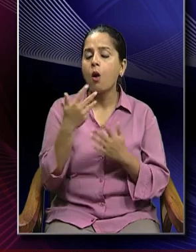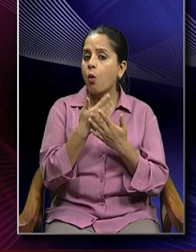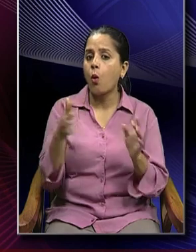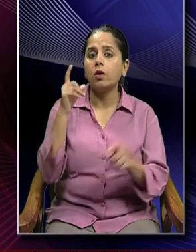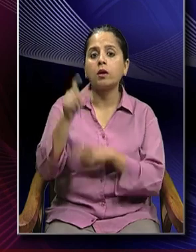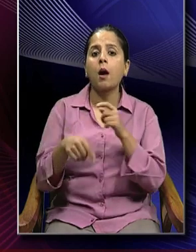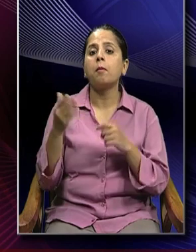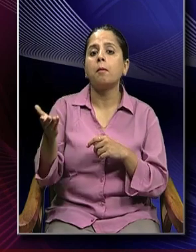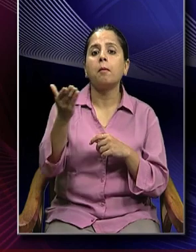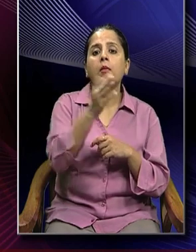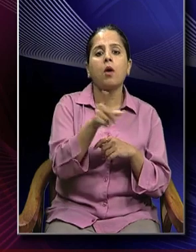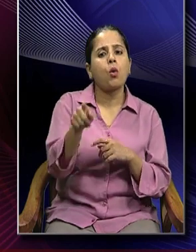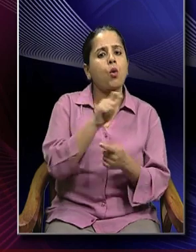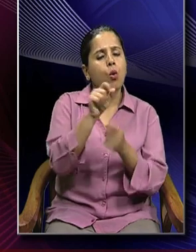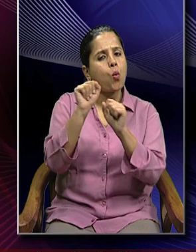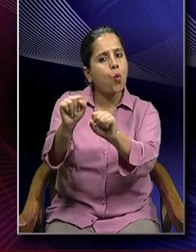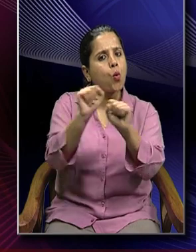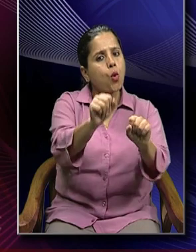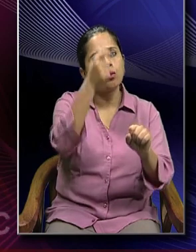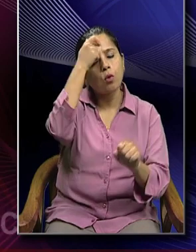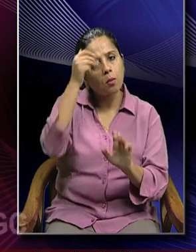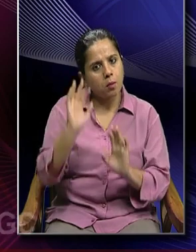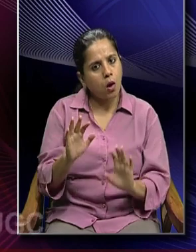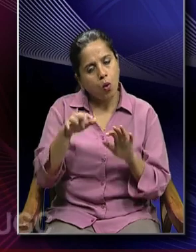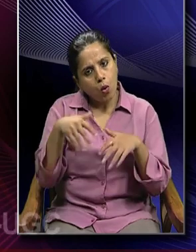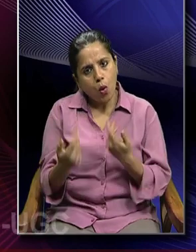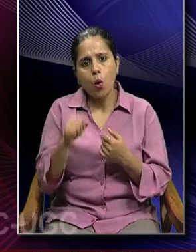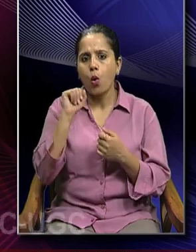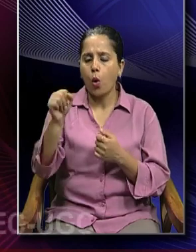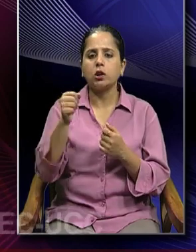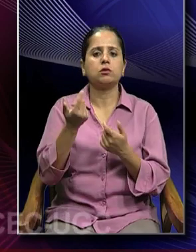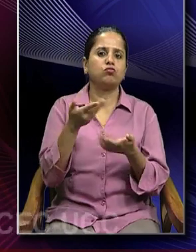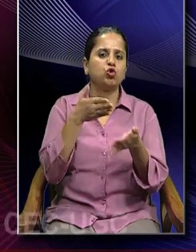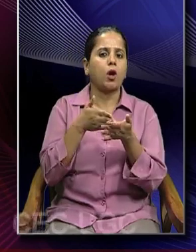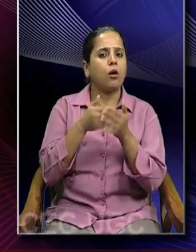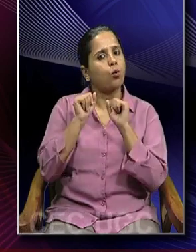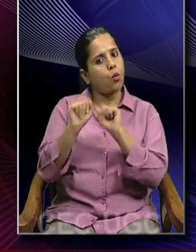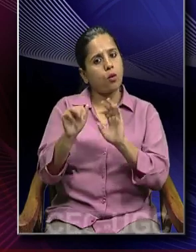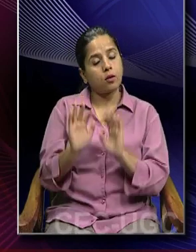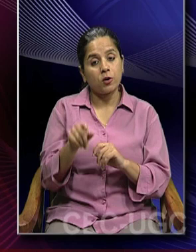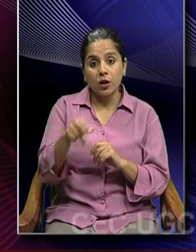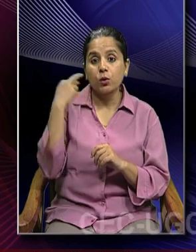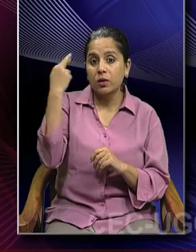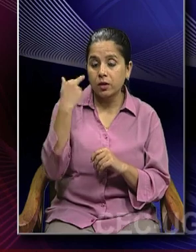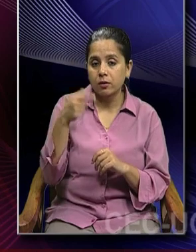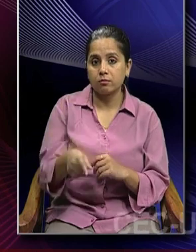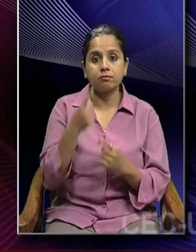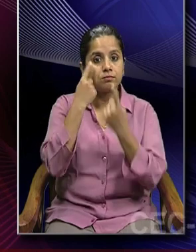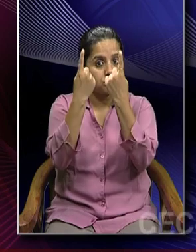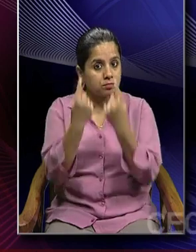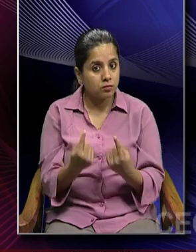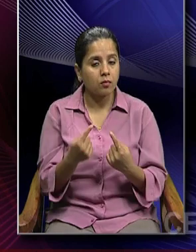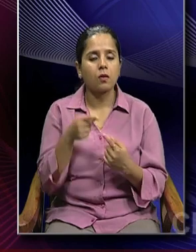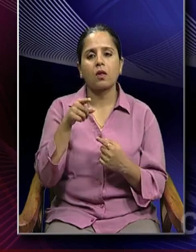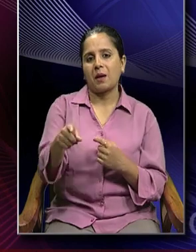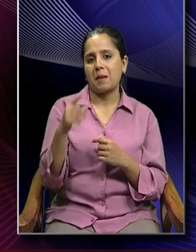industry has a specific problem or they have a specific set of challenges, and that is why this analysis is